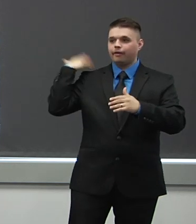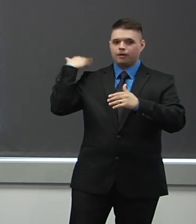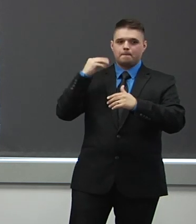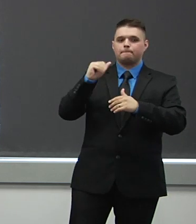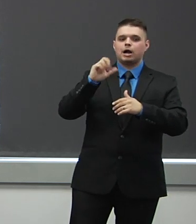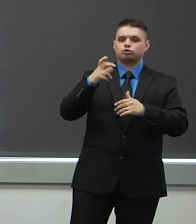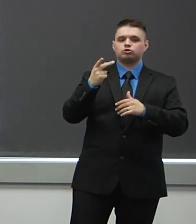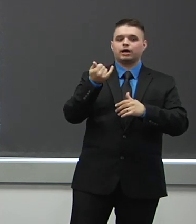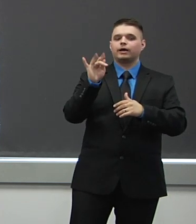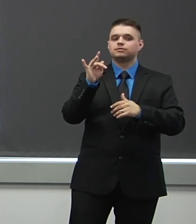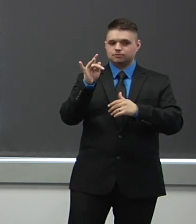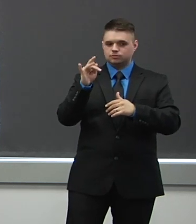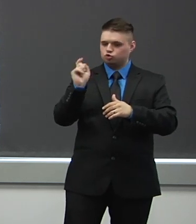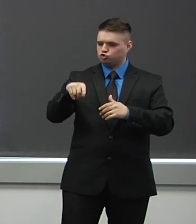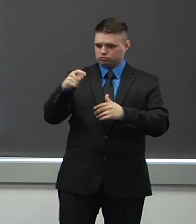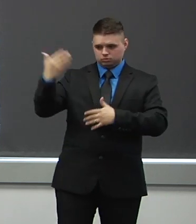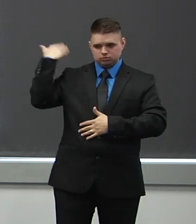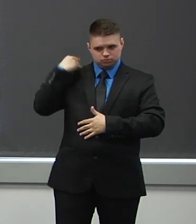coming to Oregon?